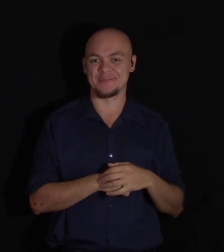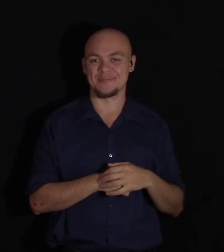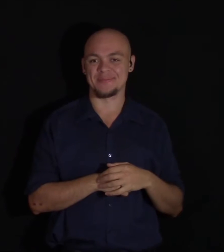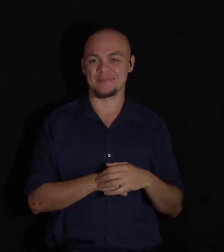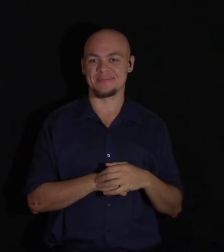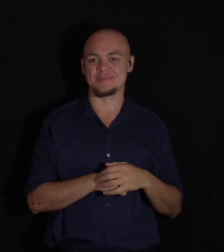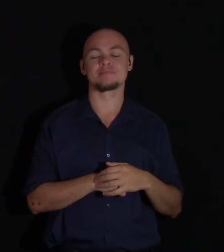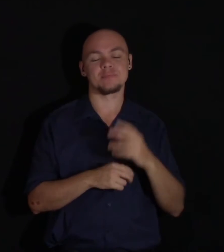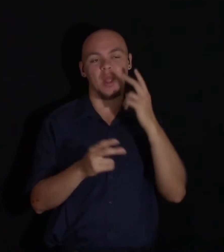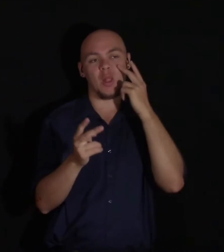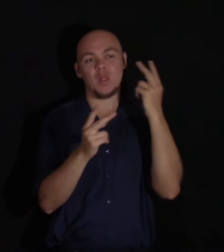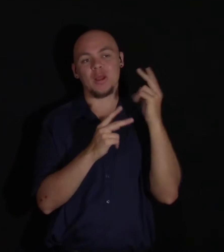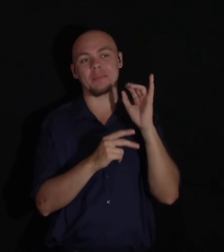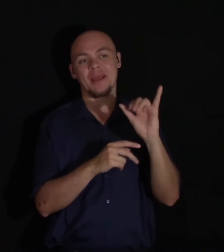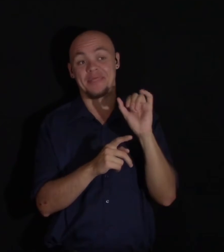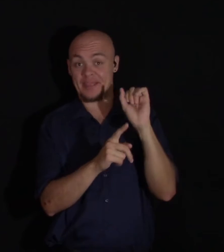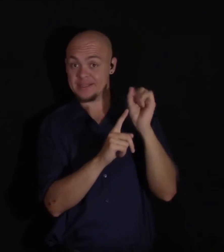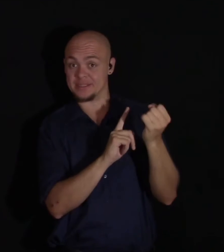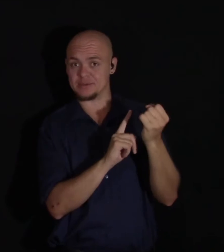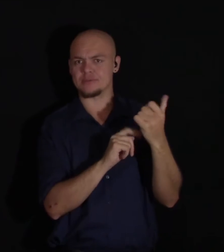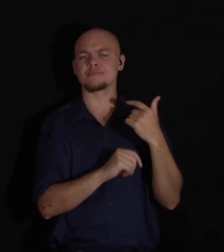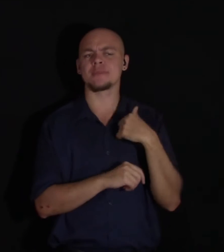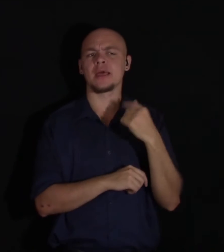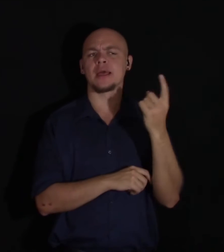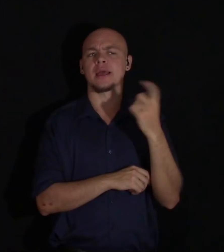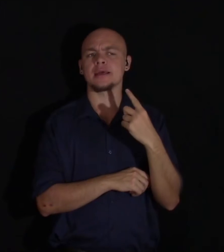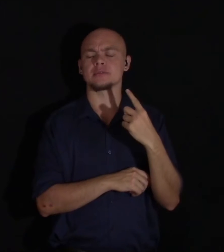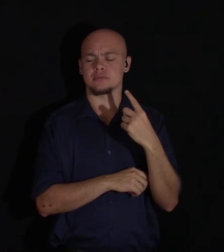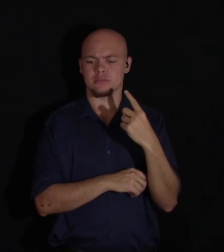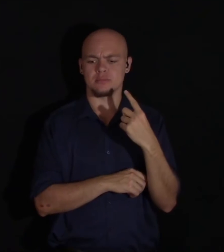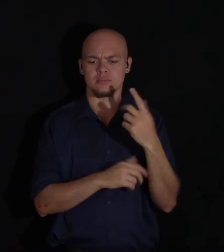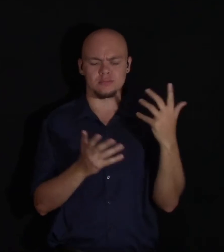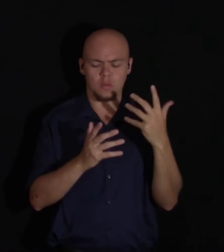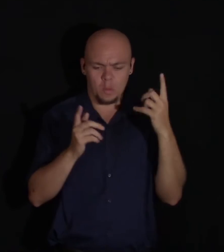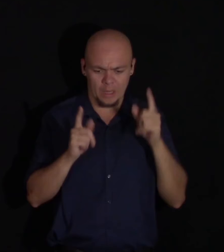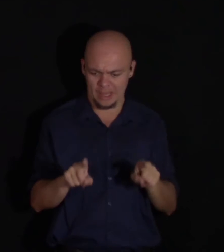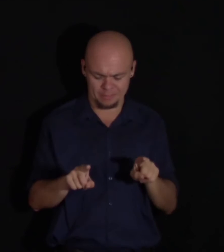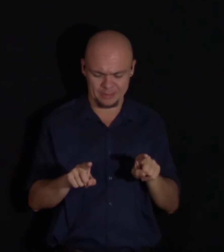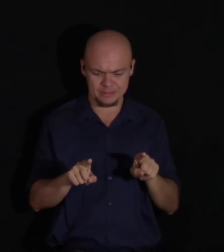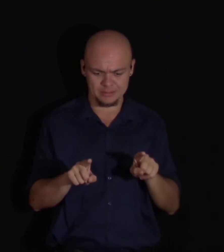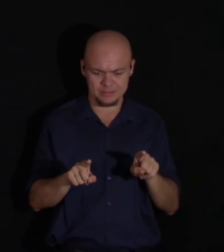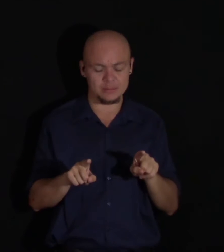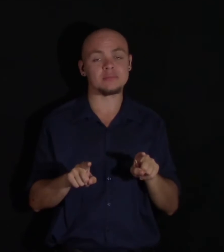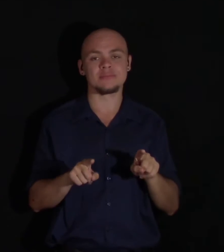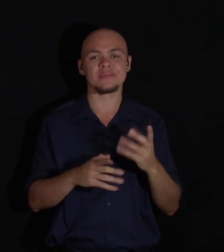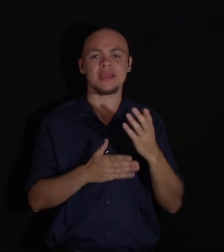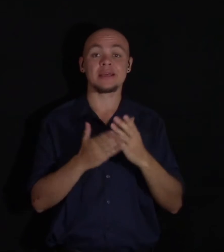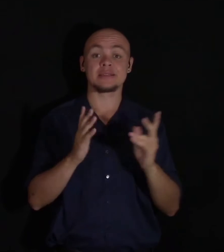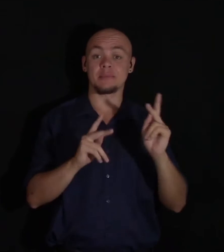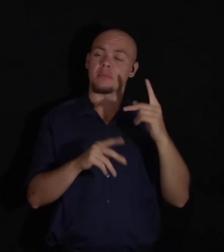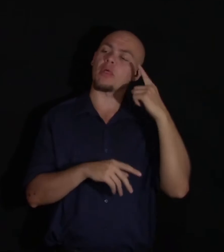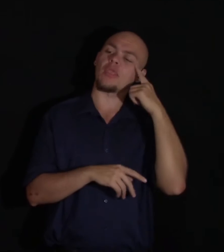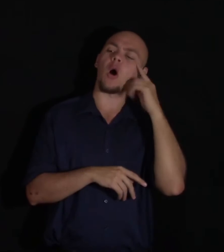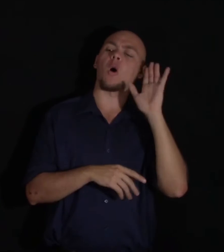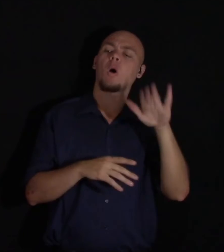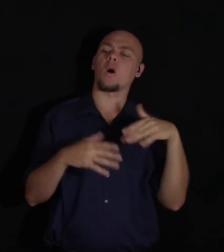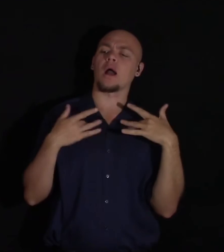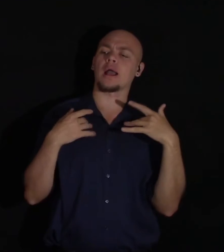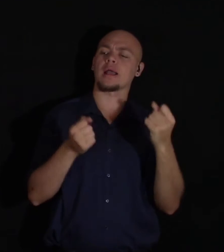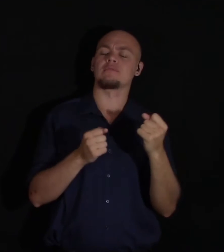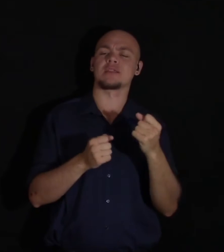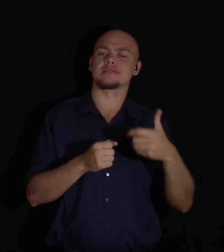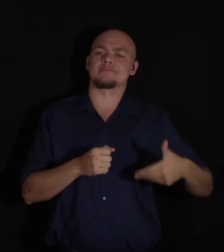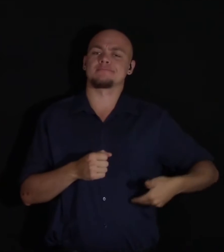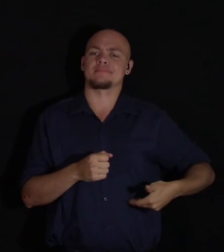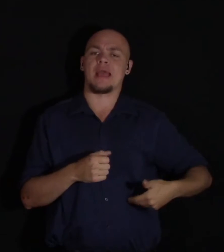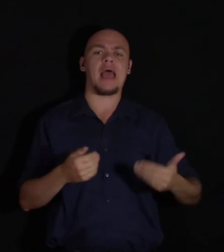When I look back on that situation, I ask myself, what happened there? Some people assume that confidence is an innate quality